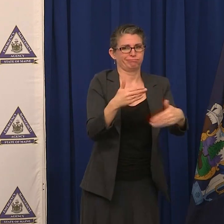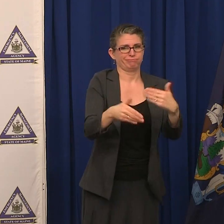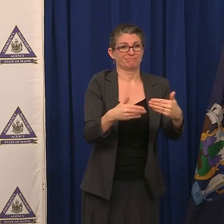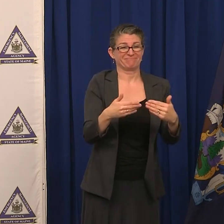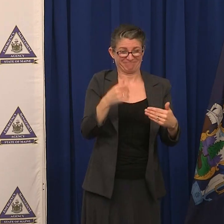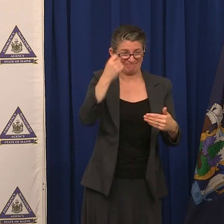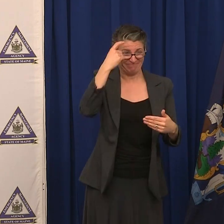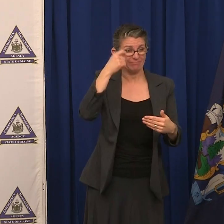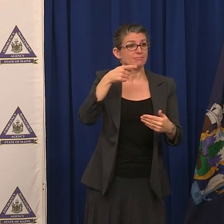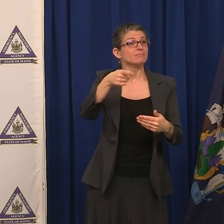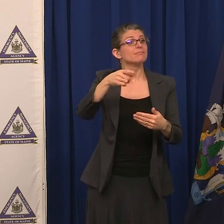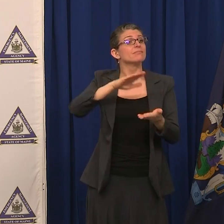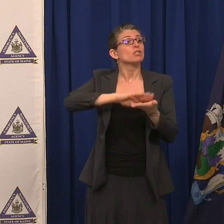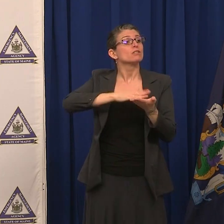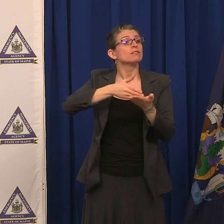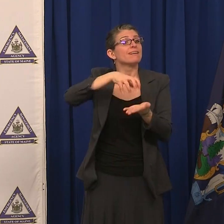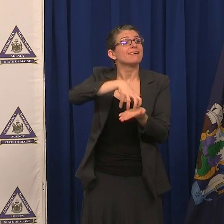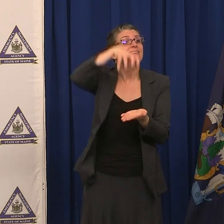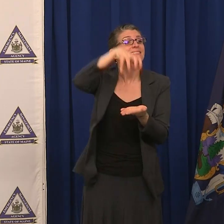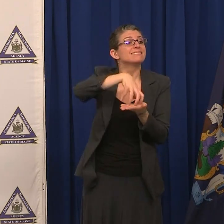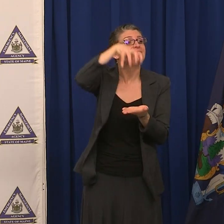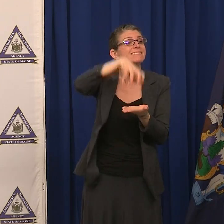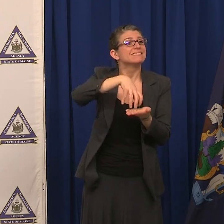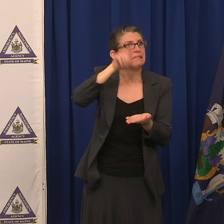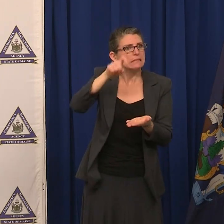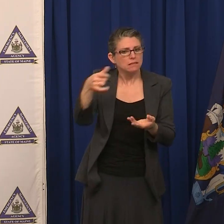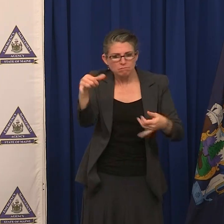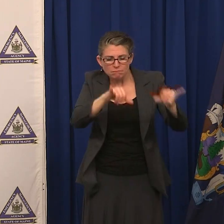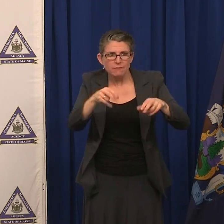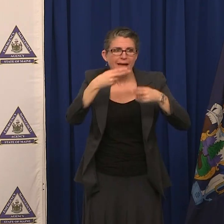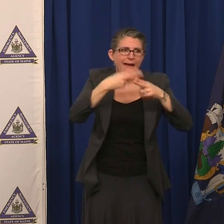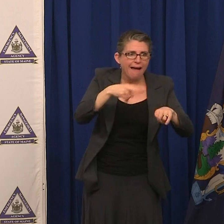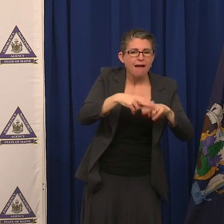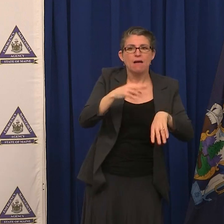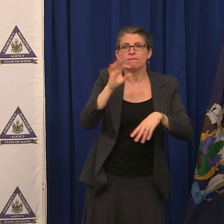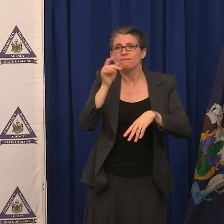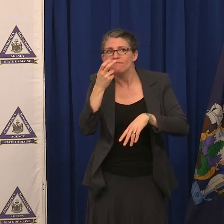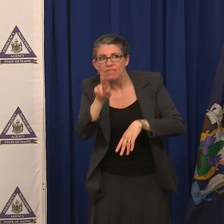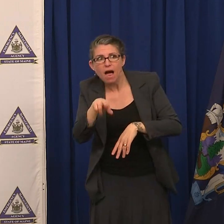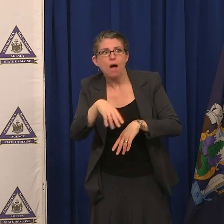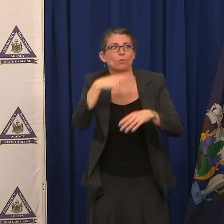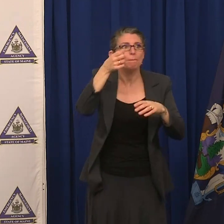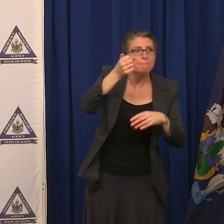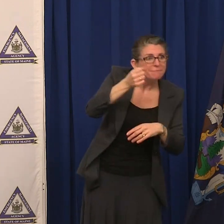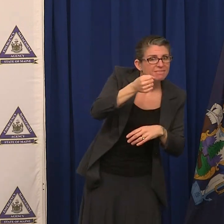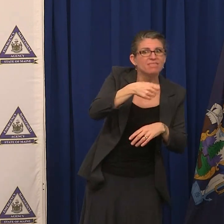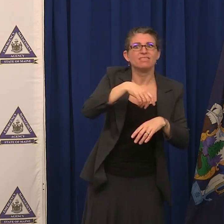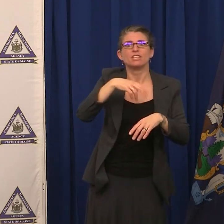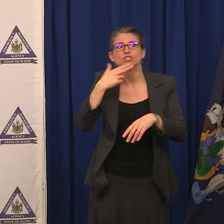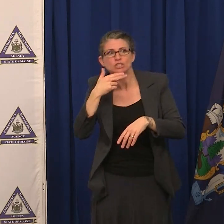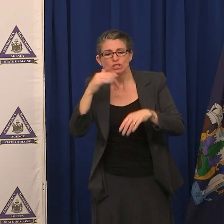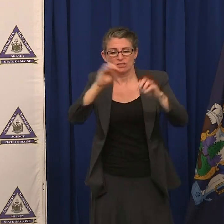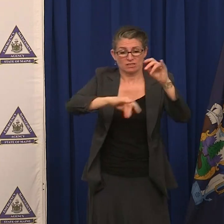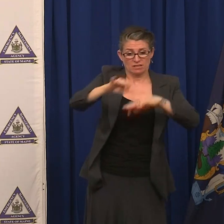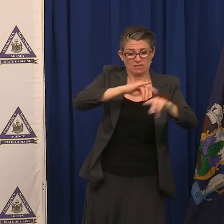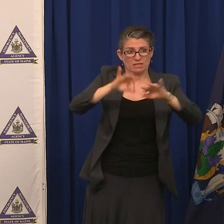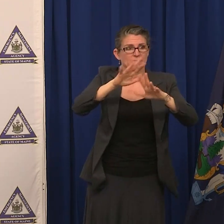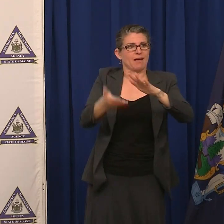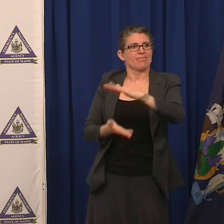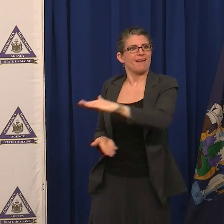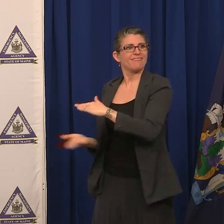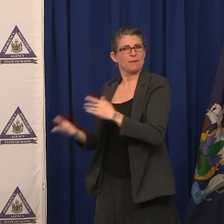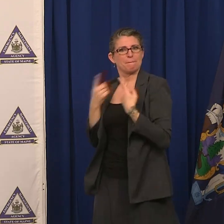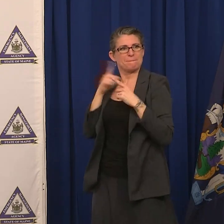bit of a difficult calculation. But roughly speaking, we have the ability to conduct approximately 2,000